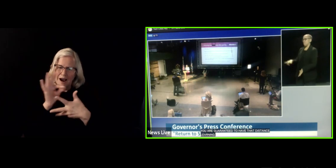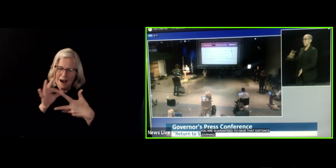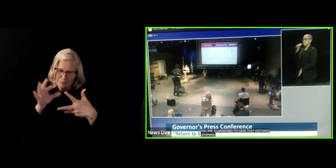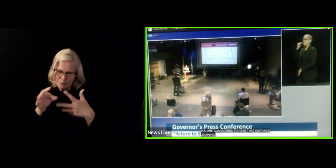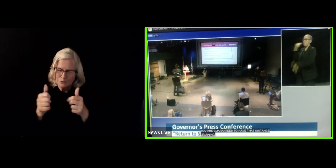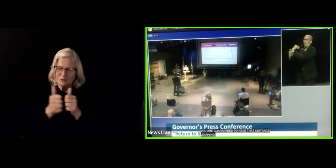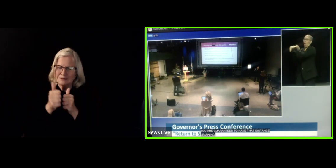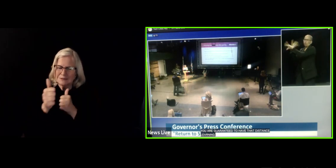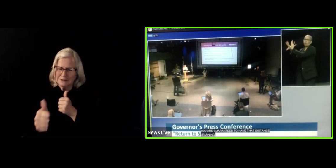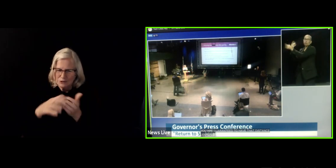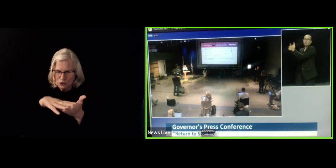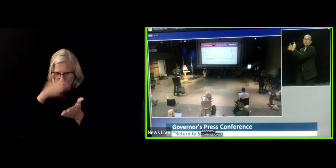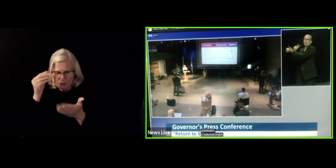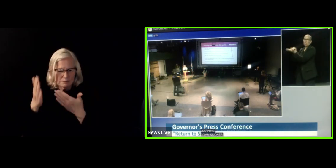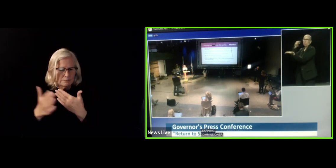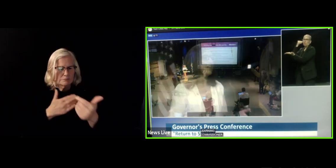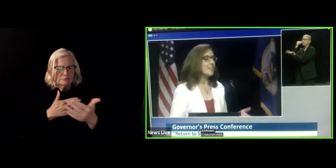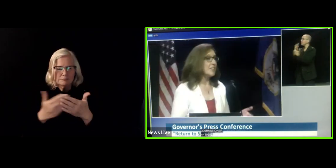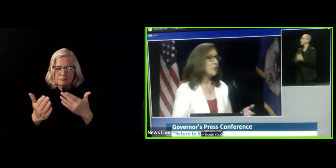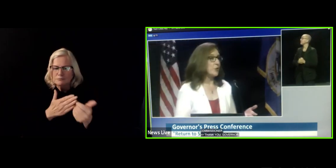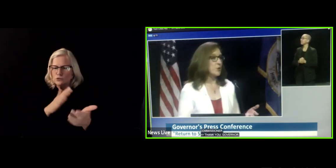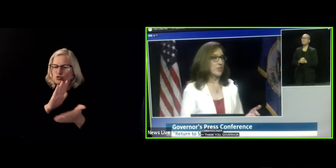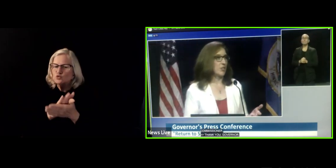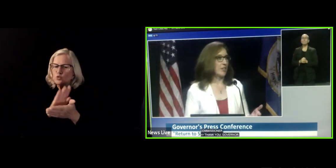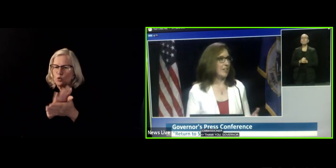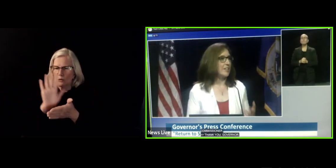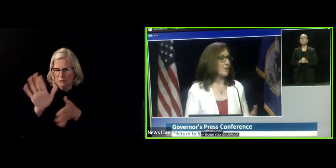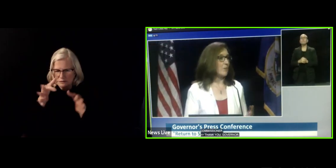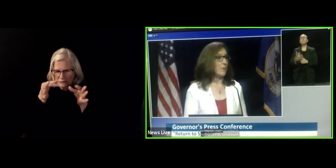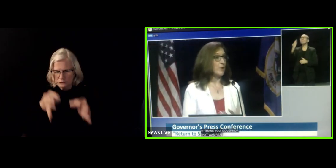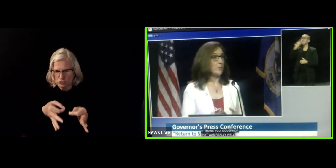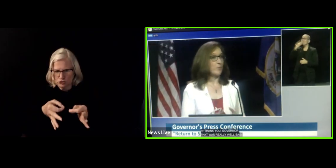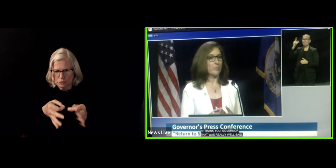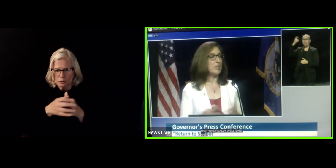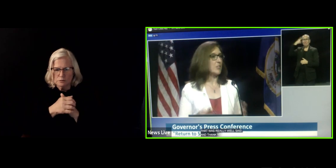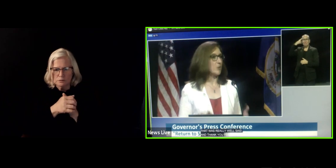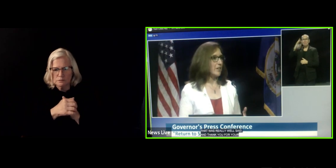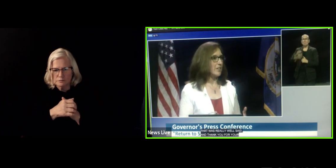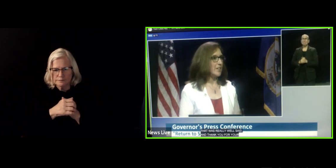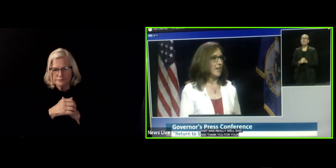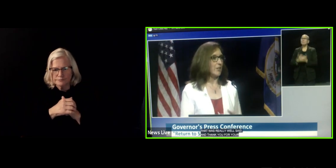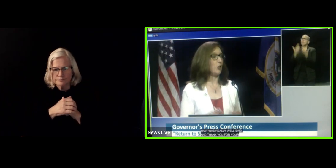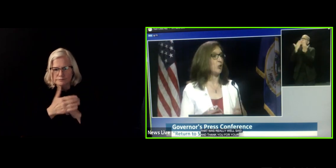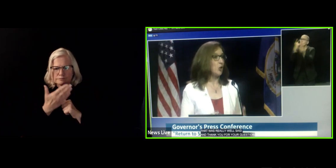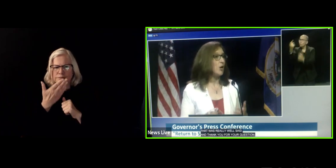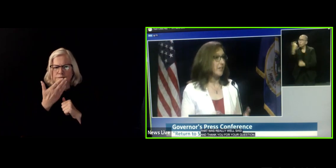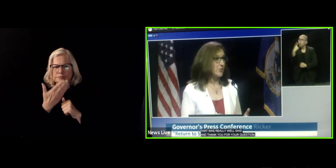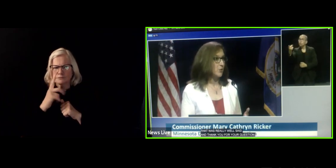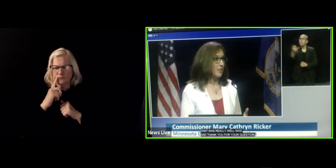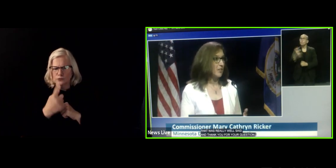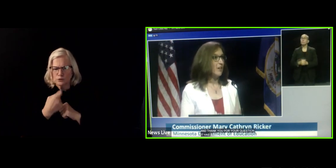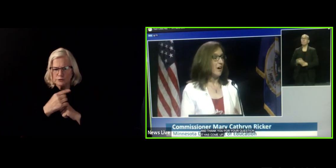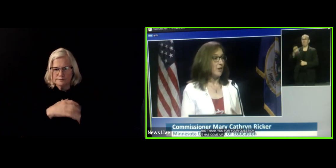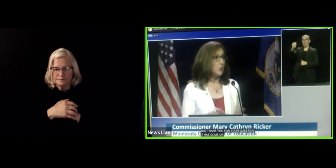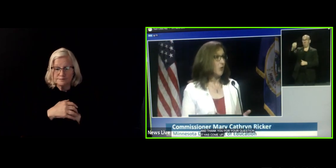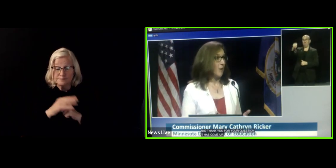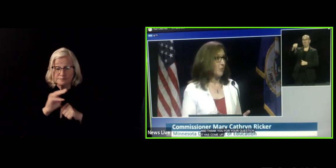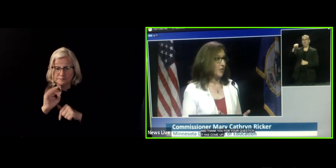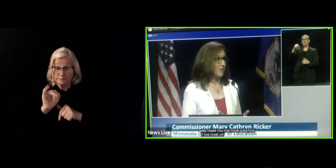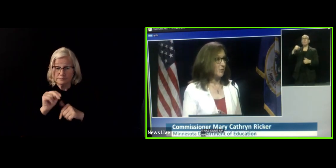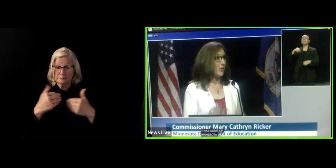Thank you, Governor. That was really well said. And thank you for your question. It has come up. Minnesota has had a long history of